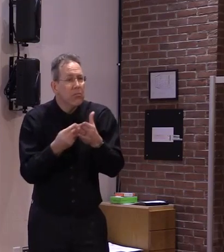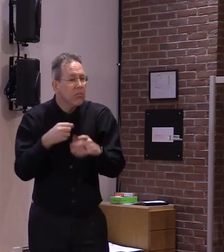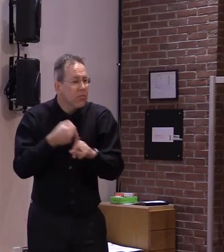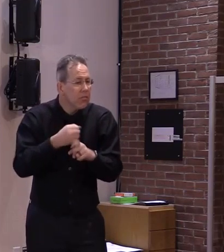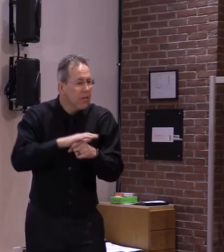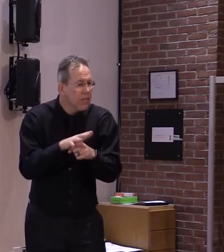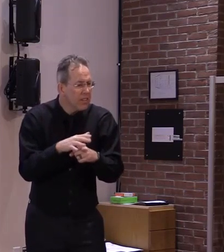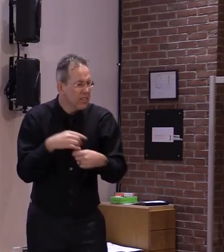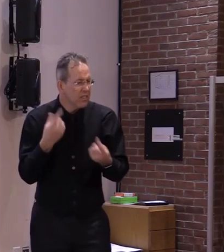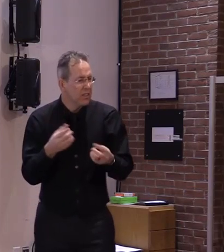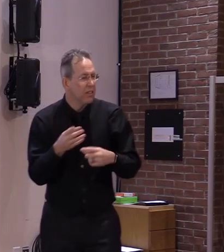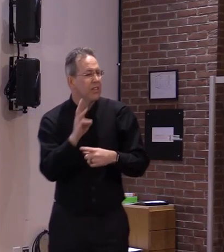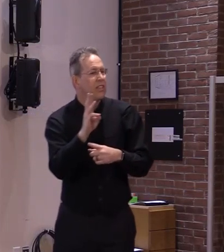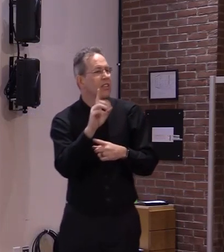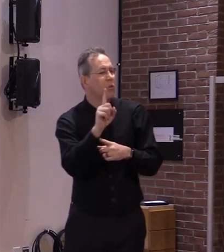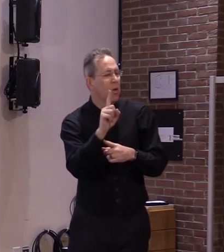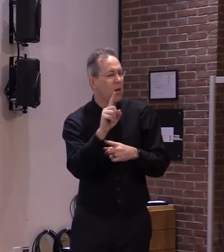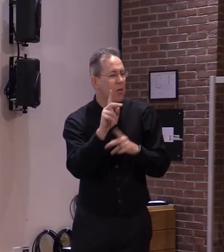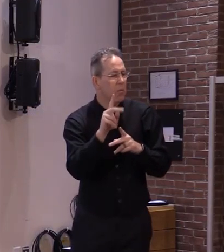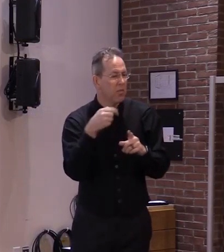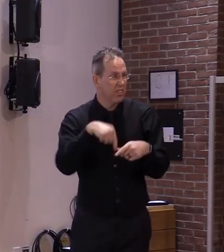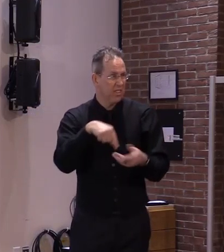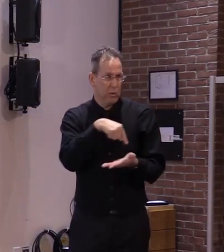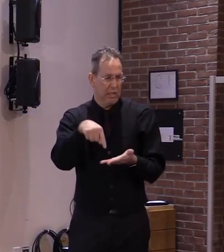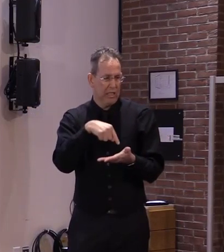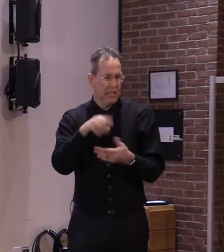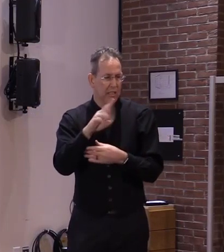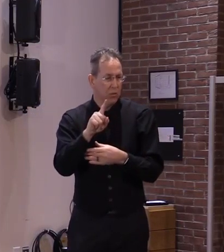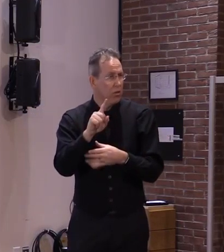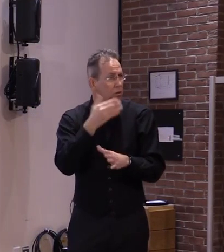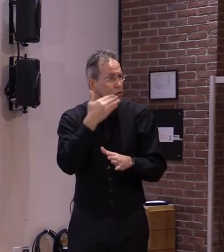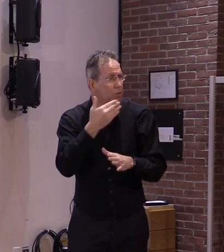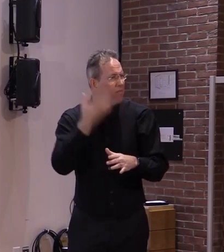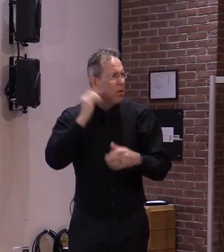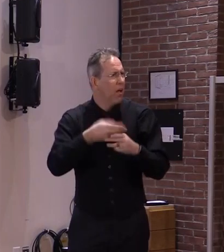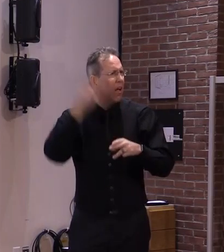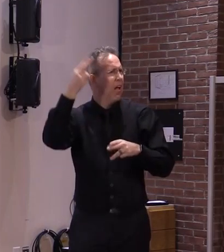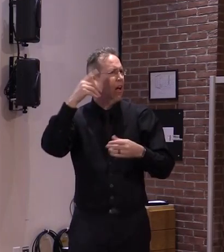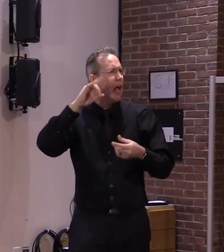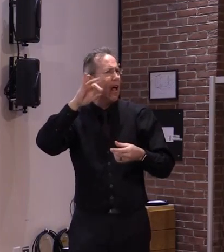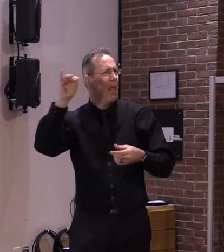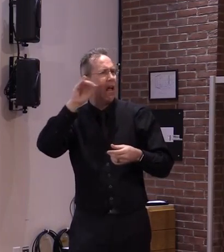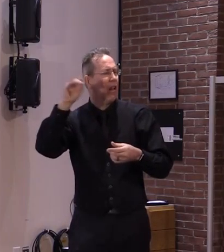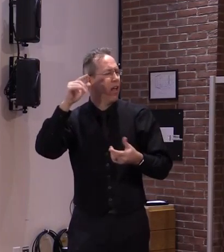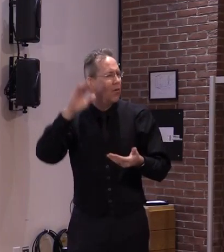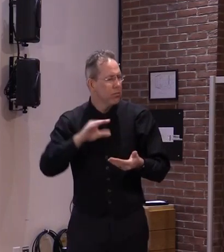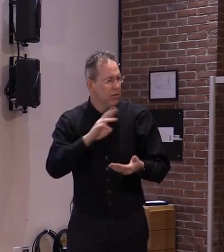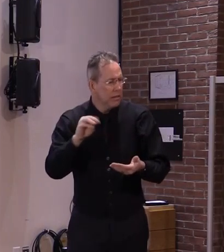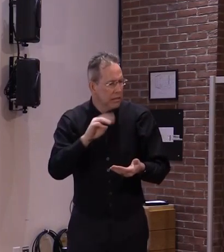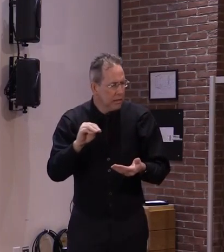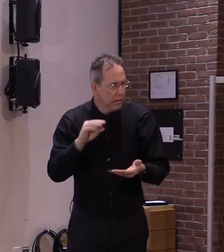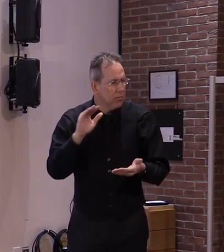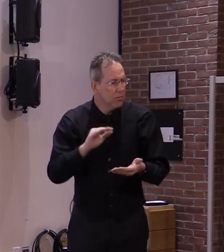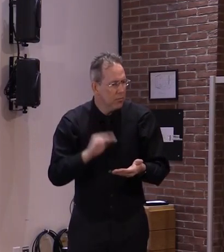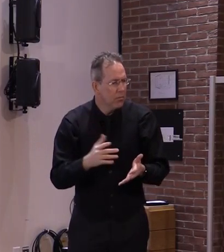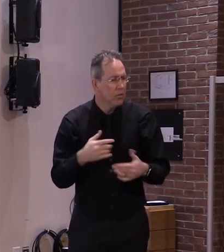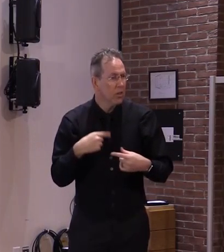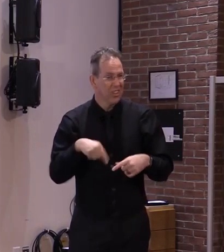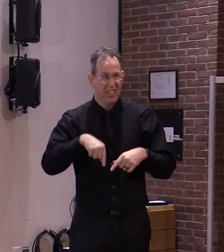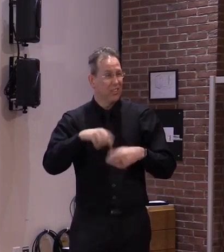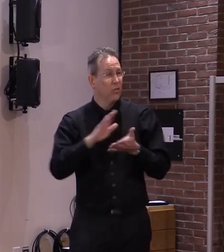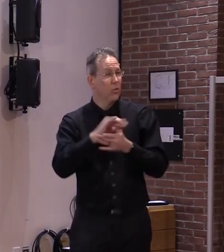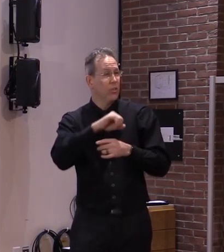weekly cases since the spring semester began, providing some hope that cases are stabilizing a bit on campus